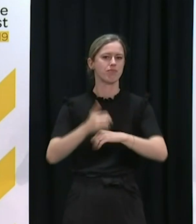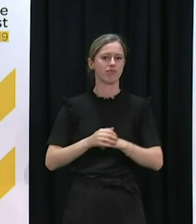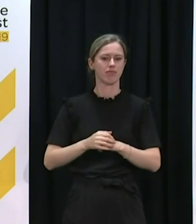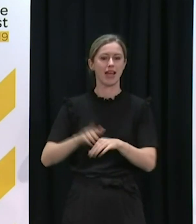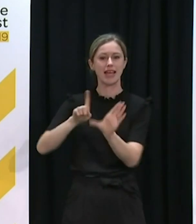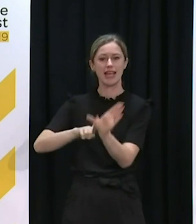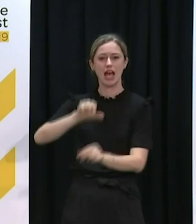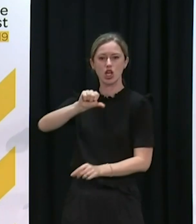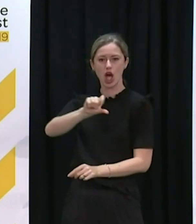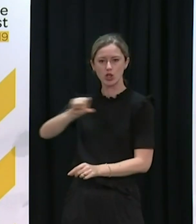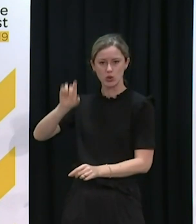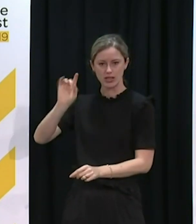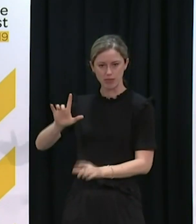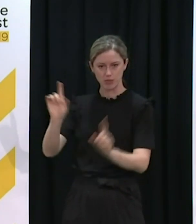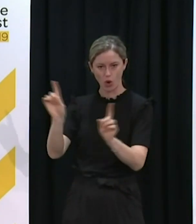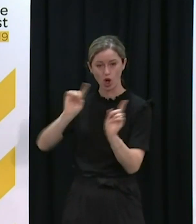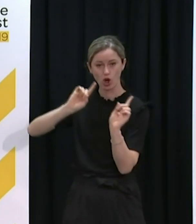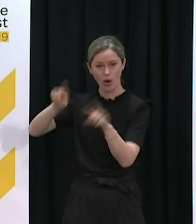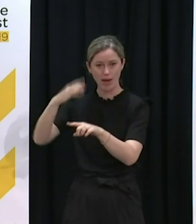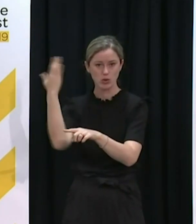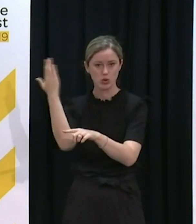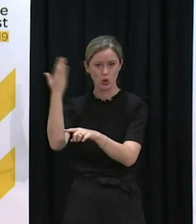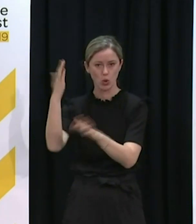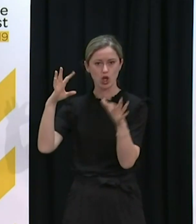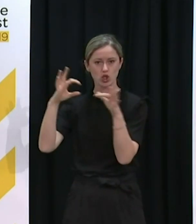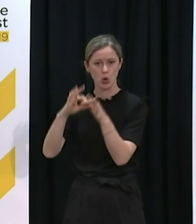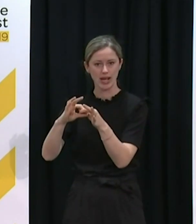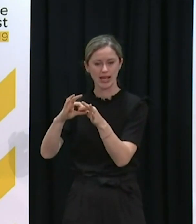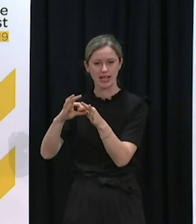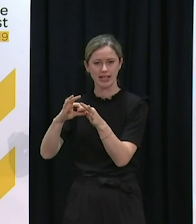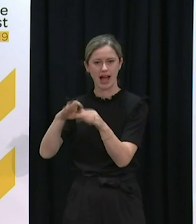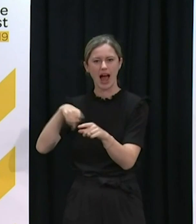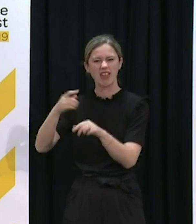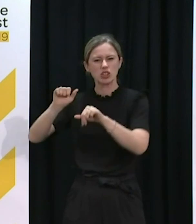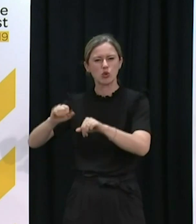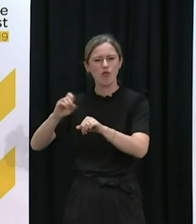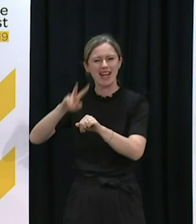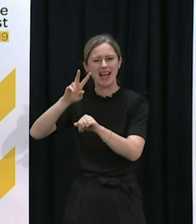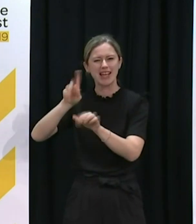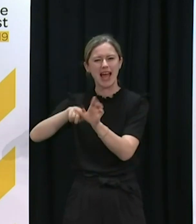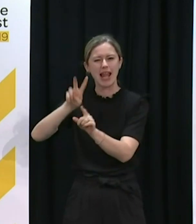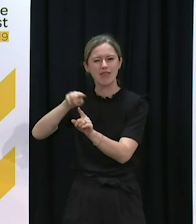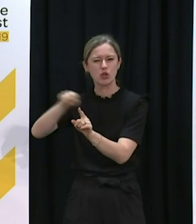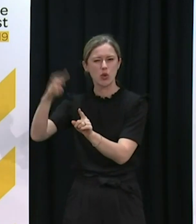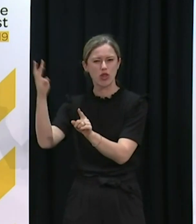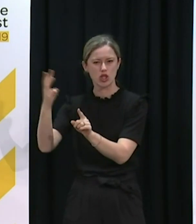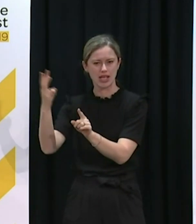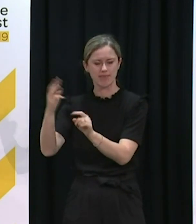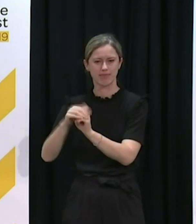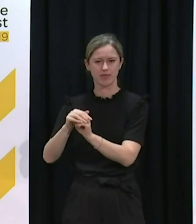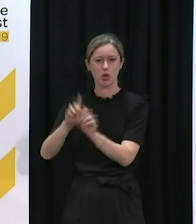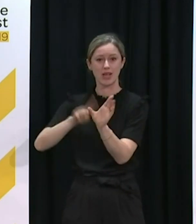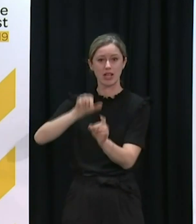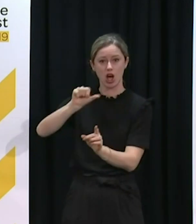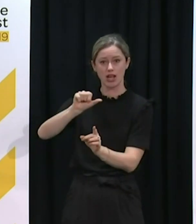years 9 and 10, they'll return to school, joining those students where there are already year 11 and to